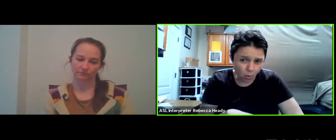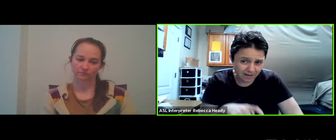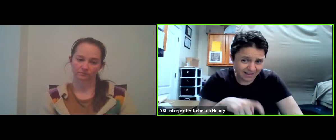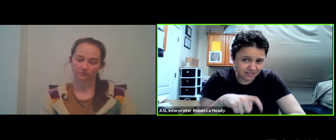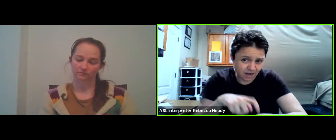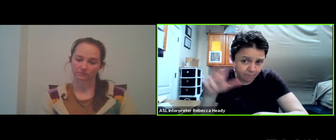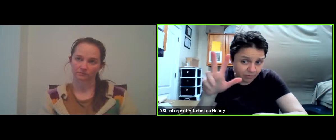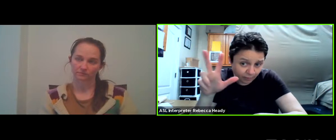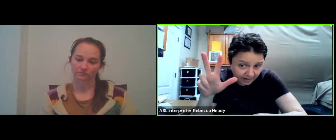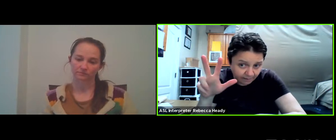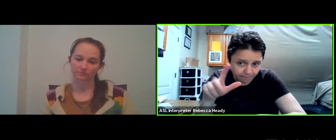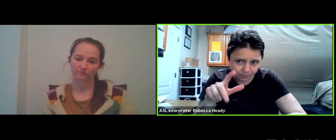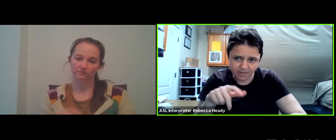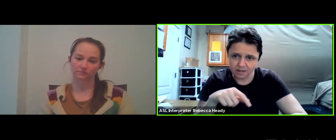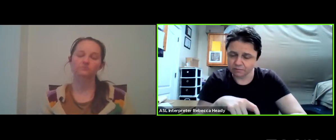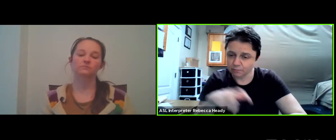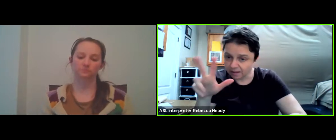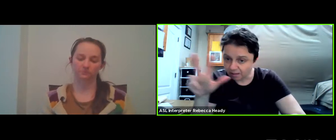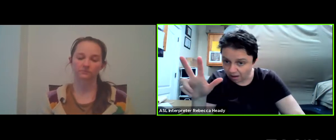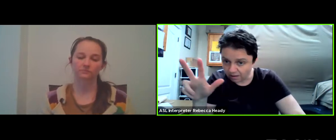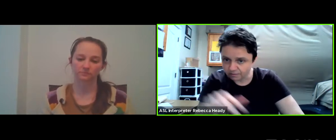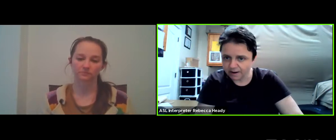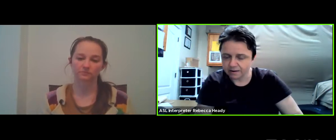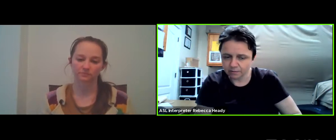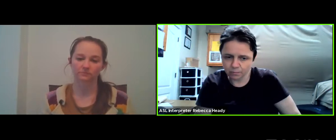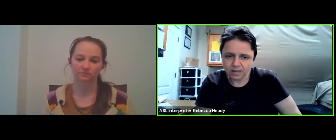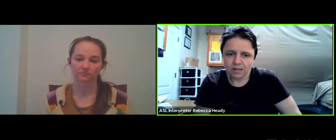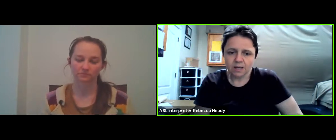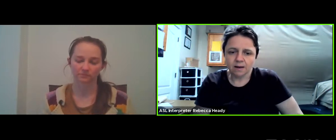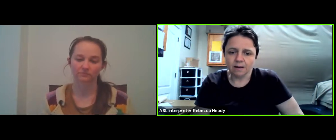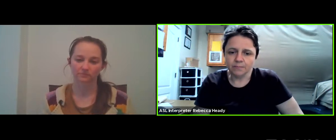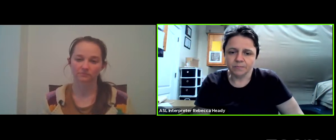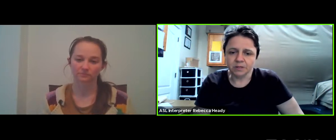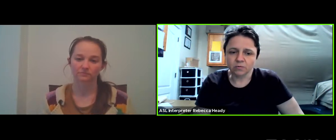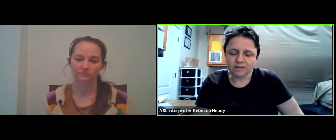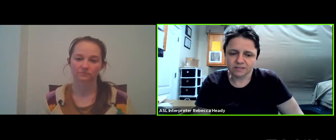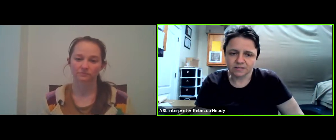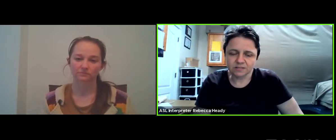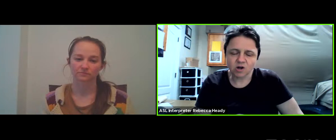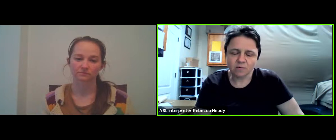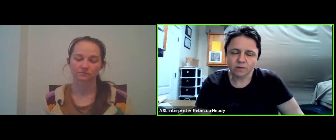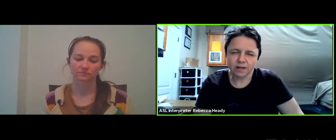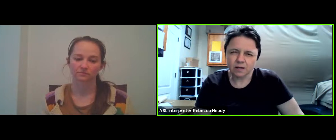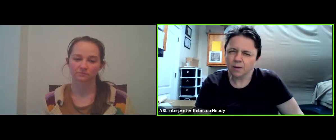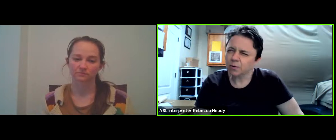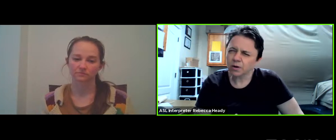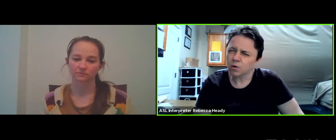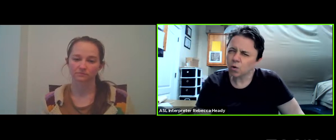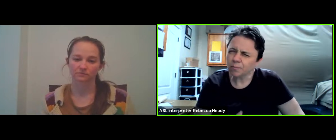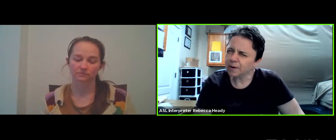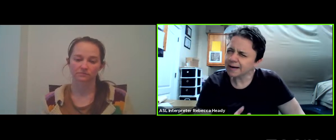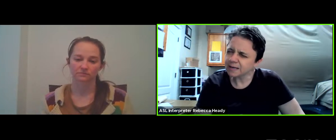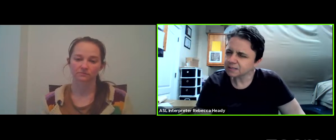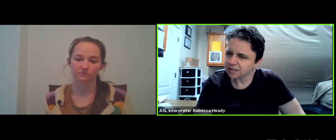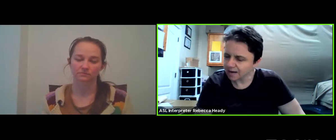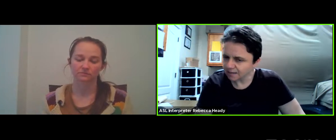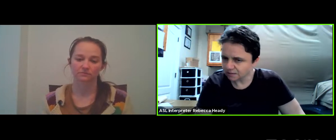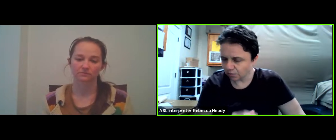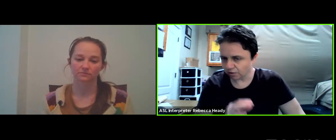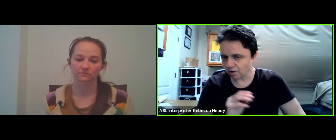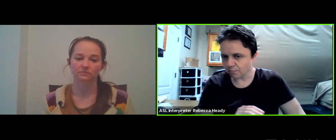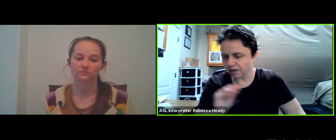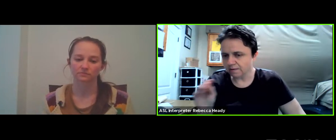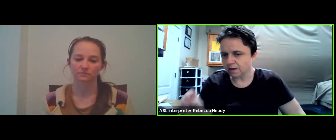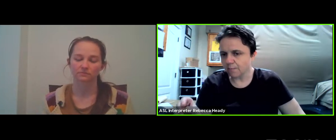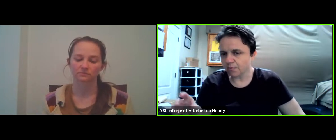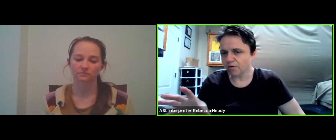like time what? Like time 3, like clock, right? And you don't necessarily, it's not really a number incorporated sign.